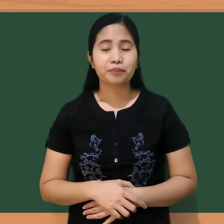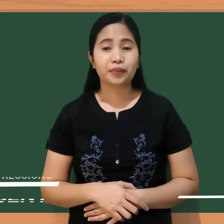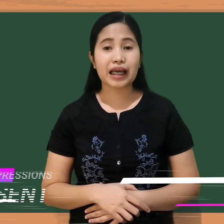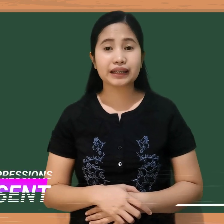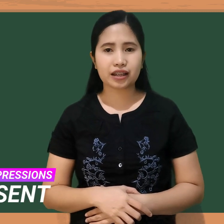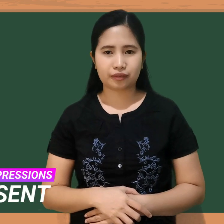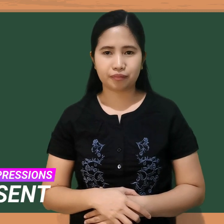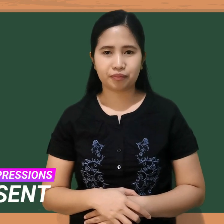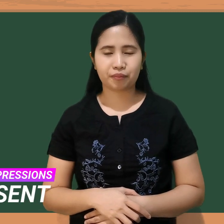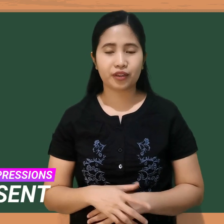present.